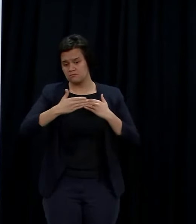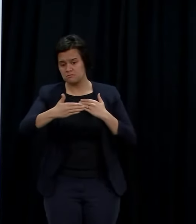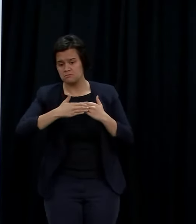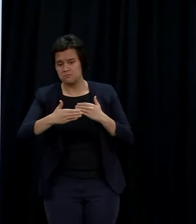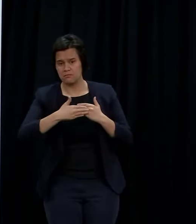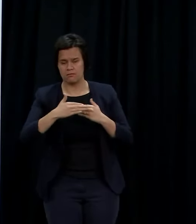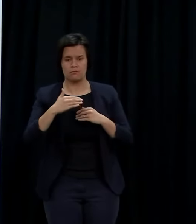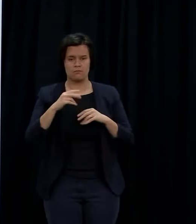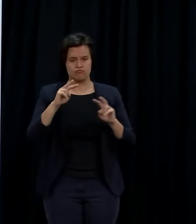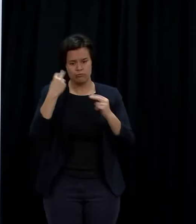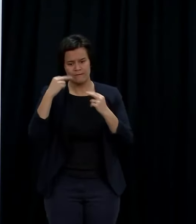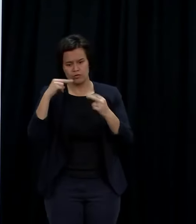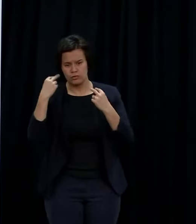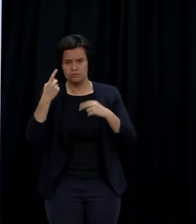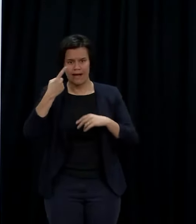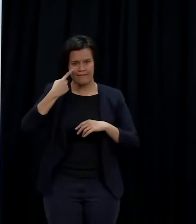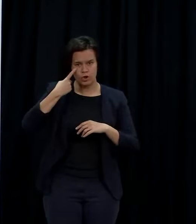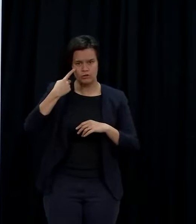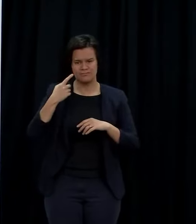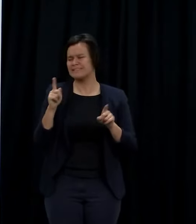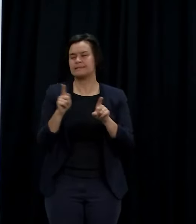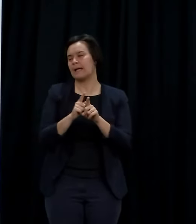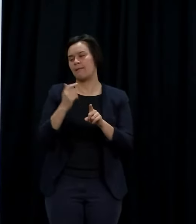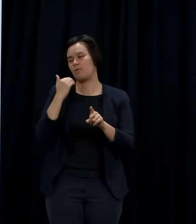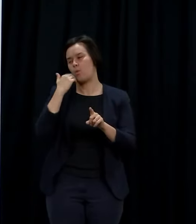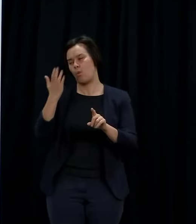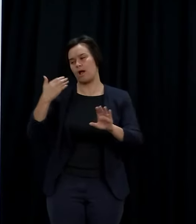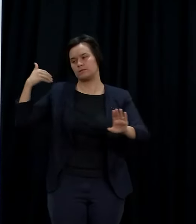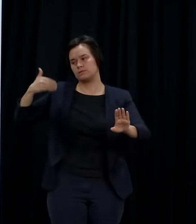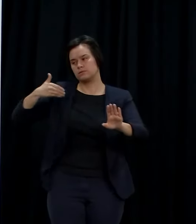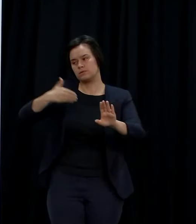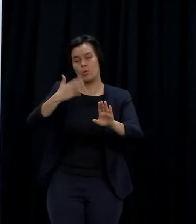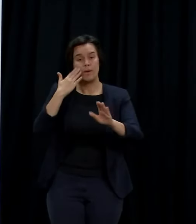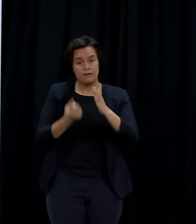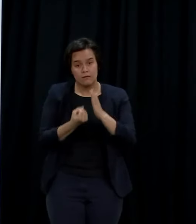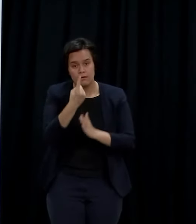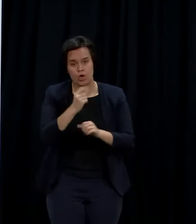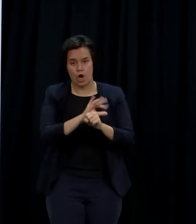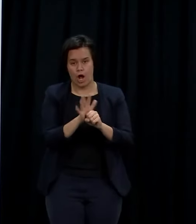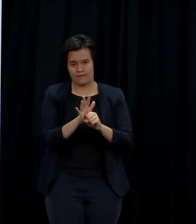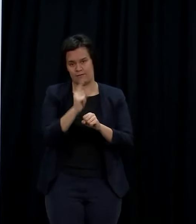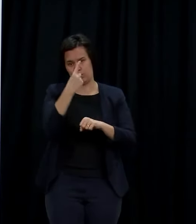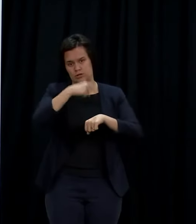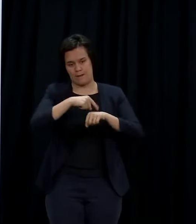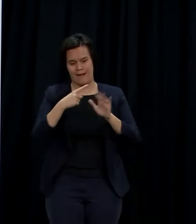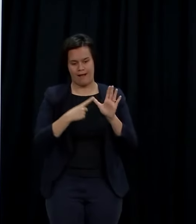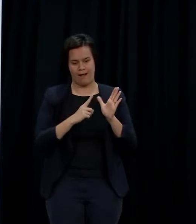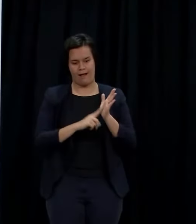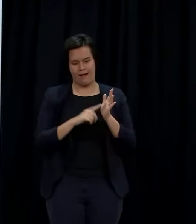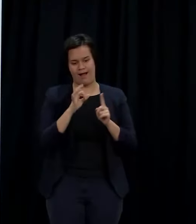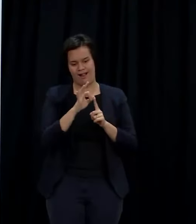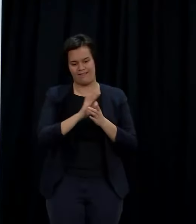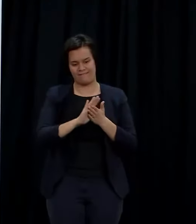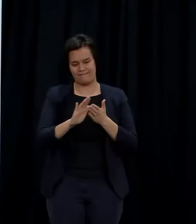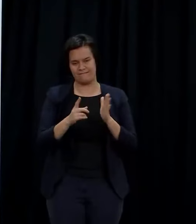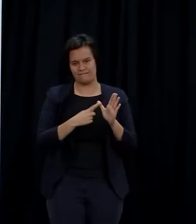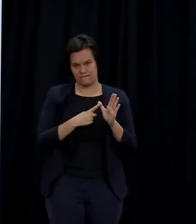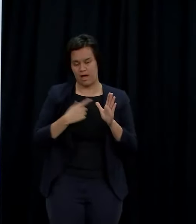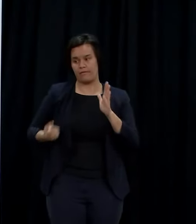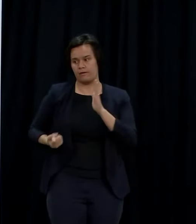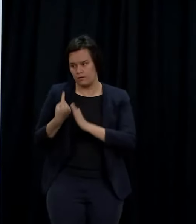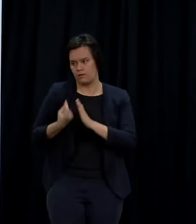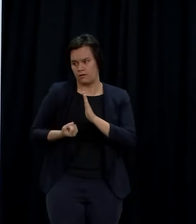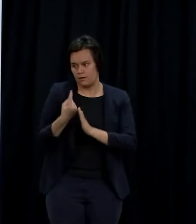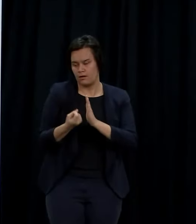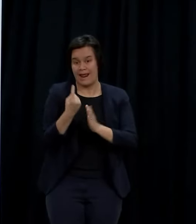will look at, the same way we always have when we had Alpha and then Delta, and consider what that will mean for our strategy next year. But